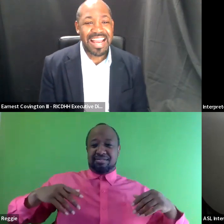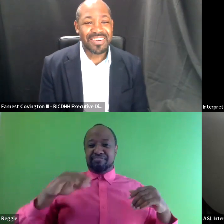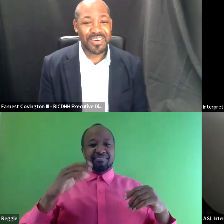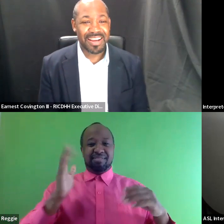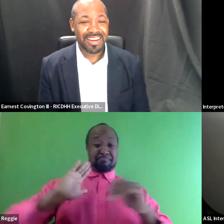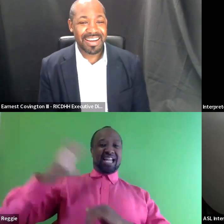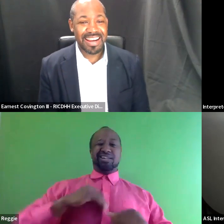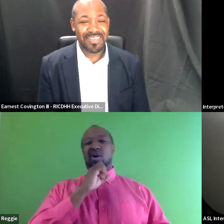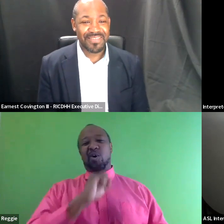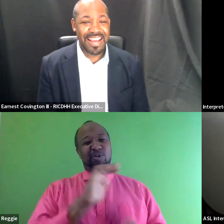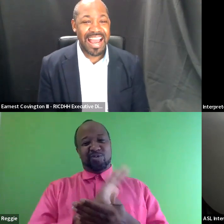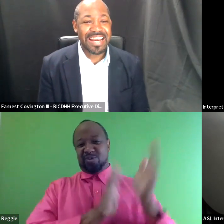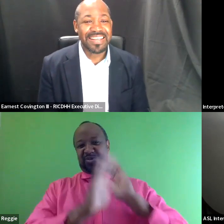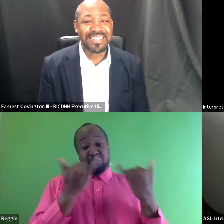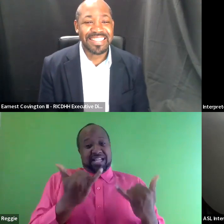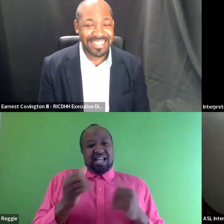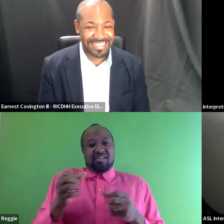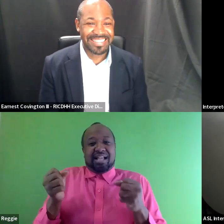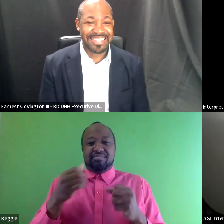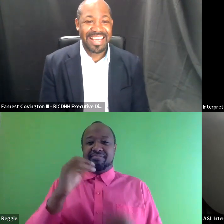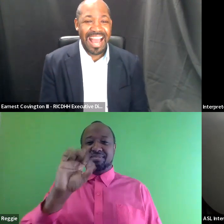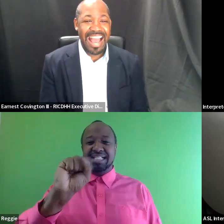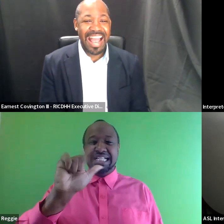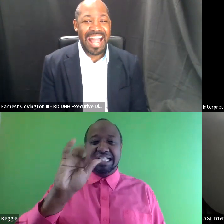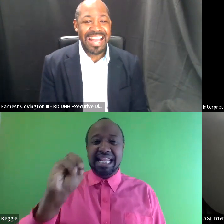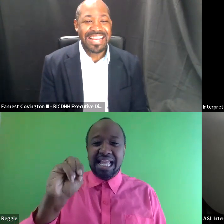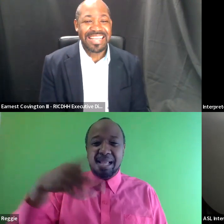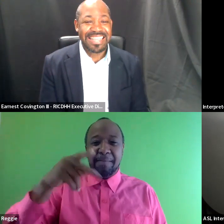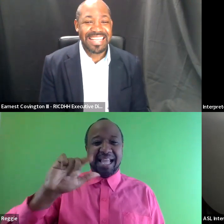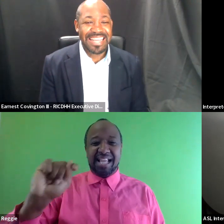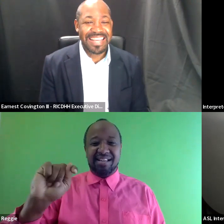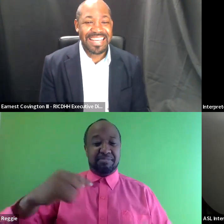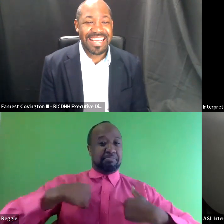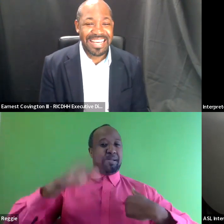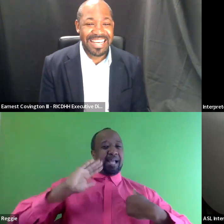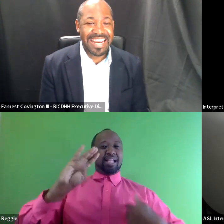know, I'm trying to think of how to explain, like, you know, in my old days,